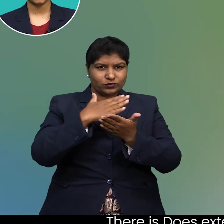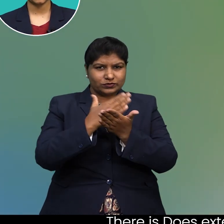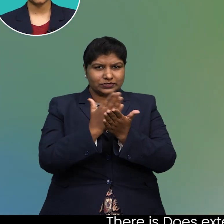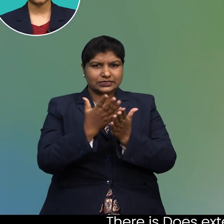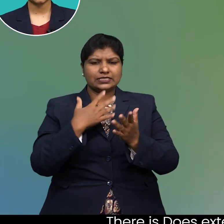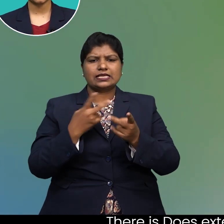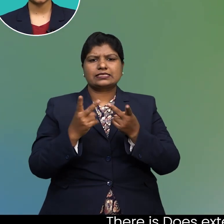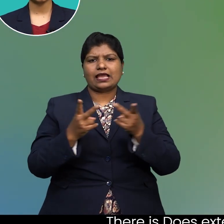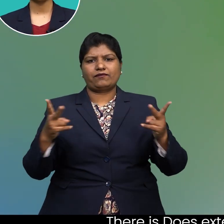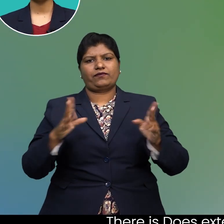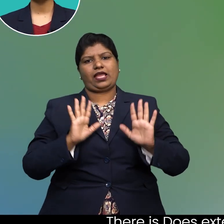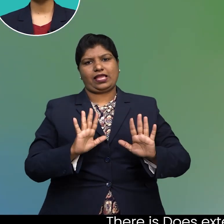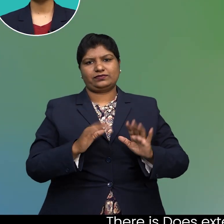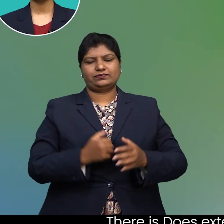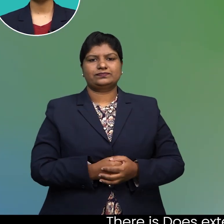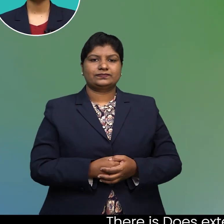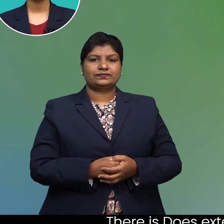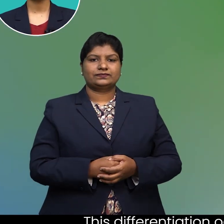flatworms.